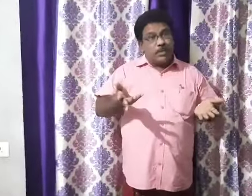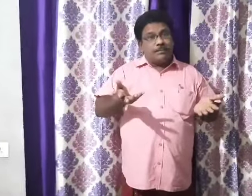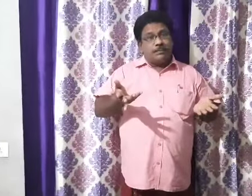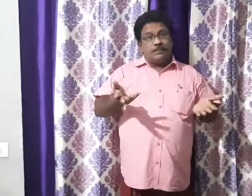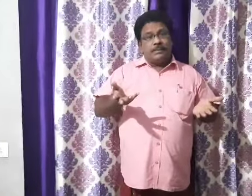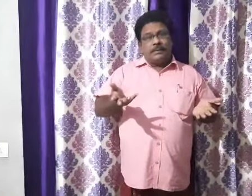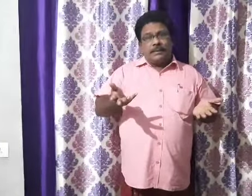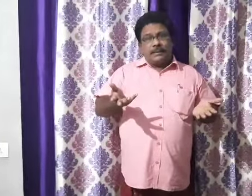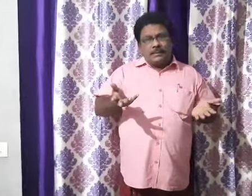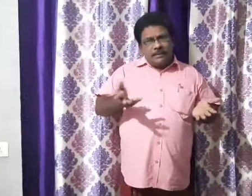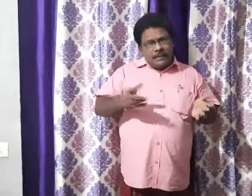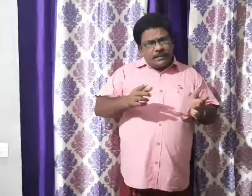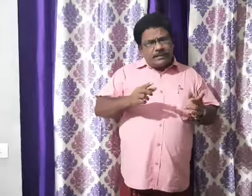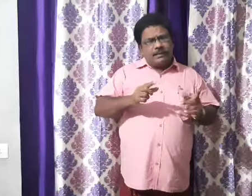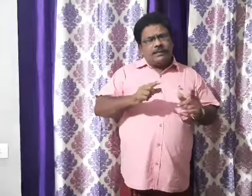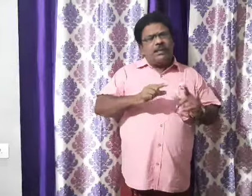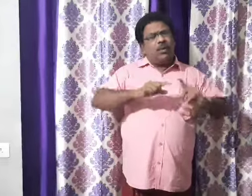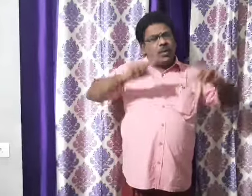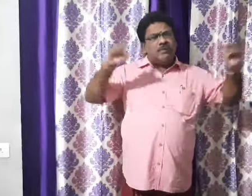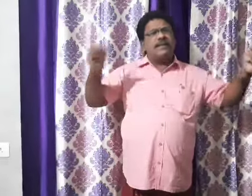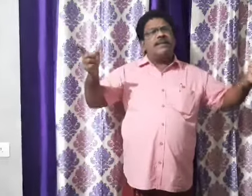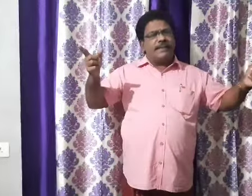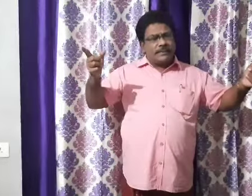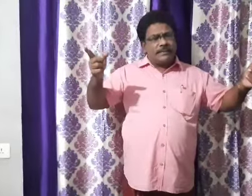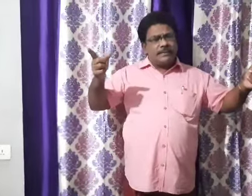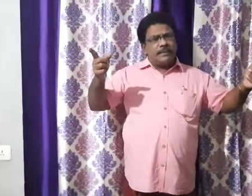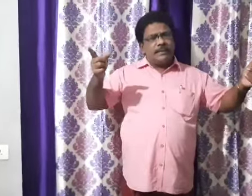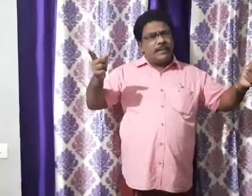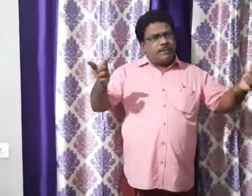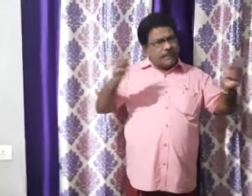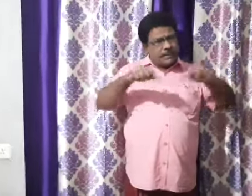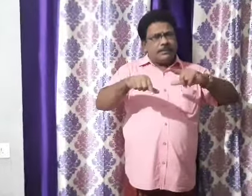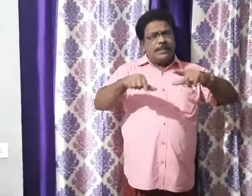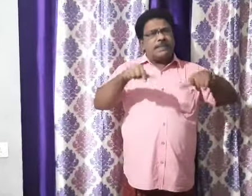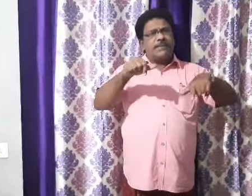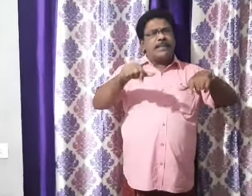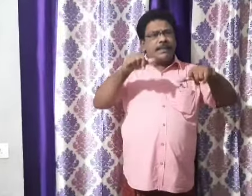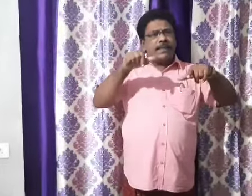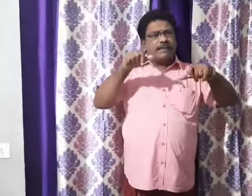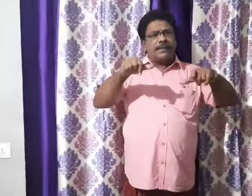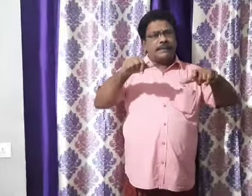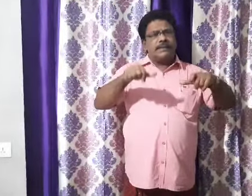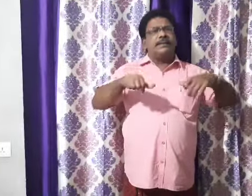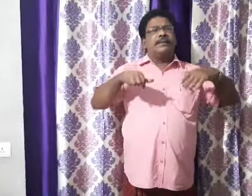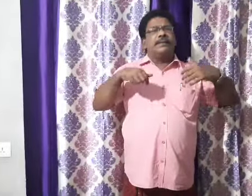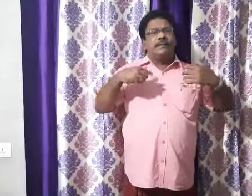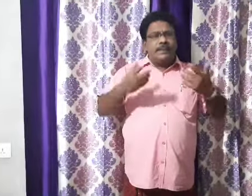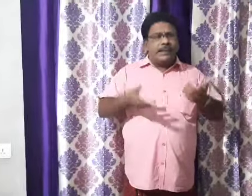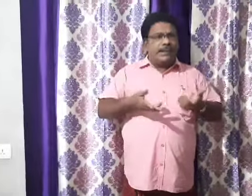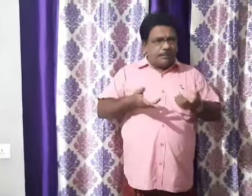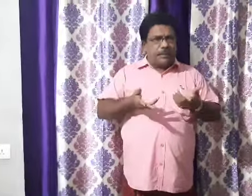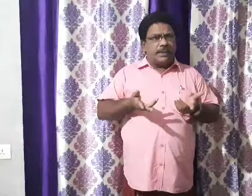problem that the whole world faces, but especially our country, being a poor